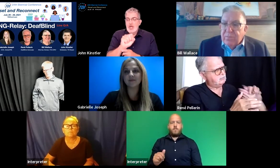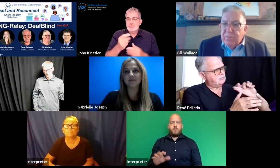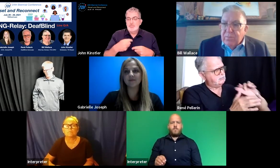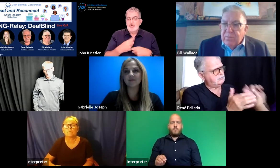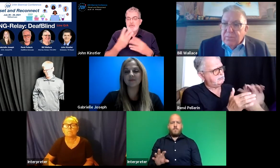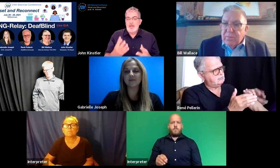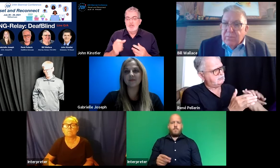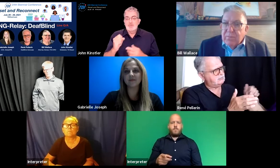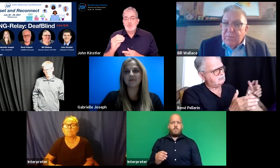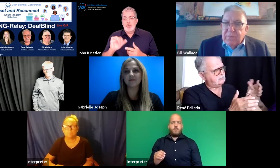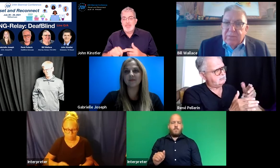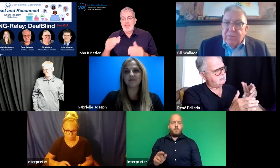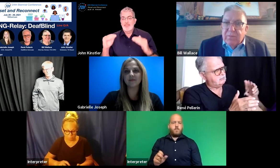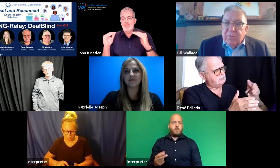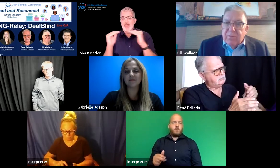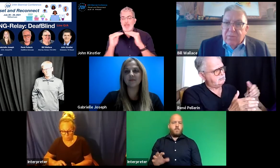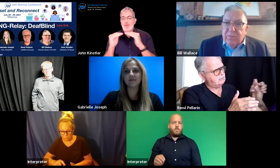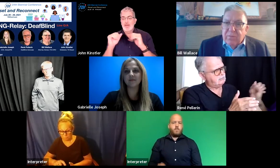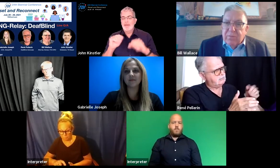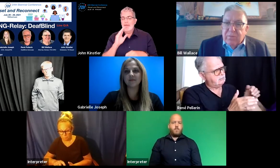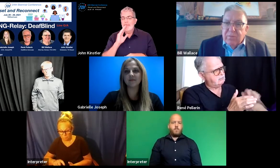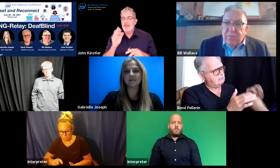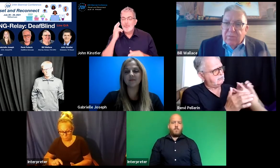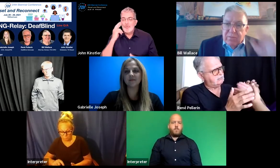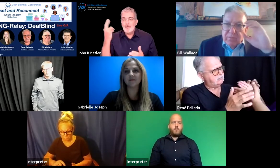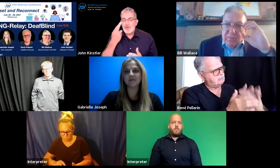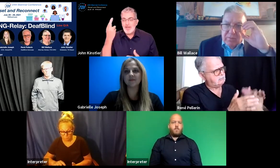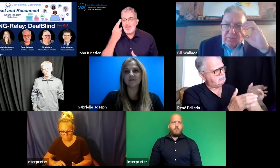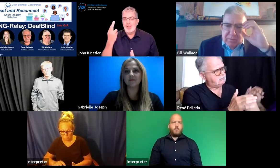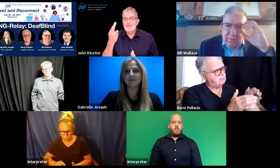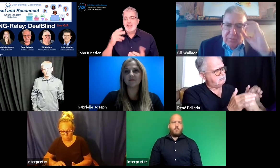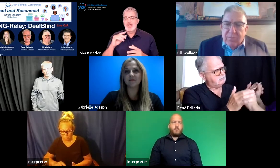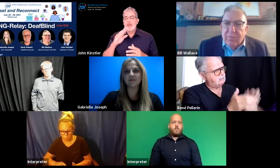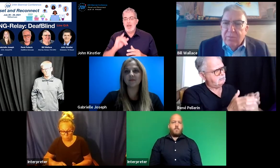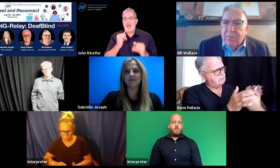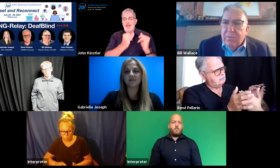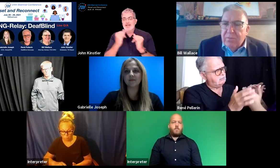facilitators from VRS providers so that there is equitable